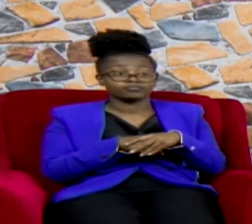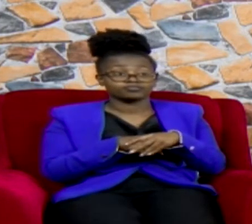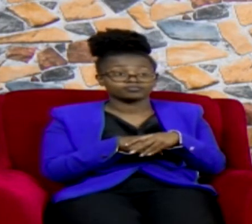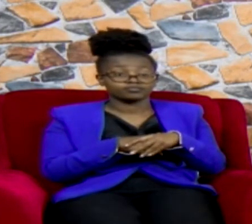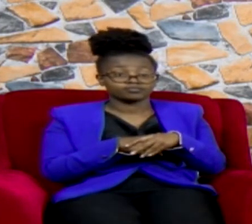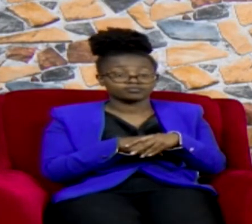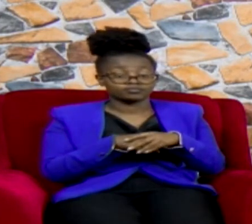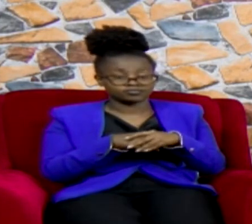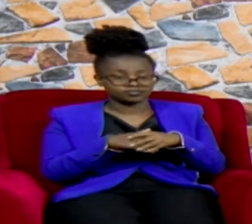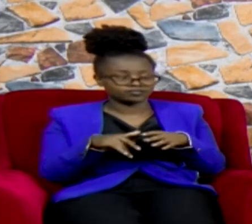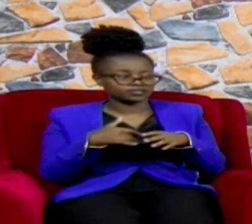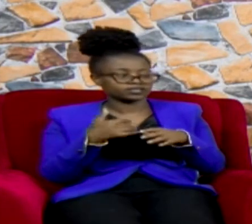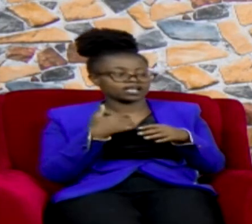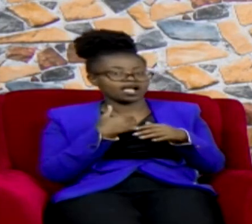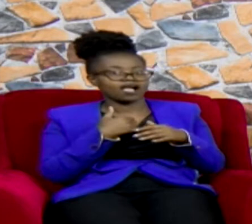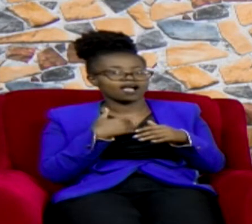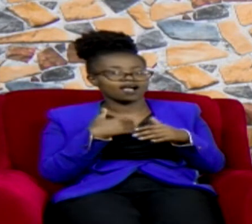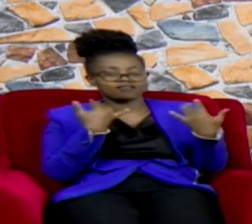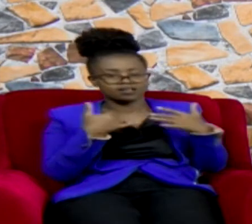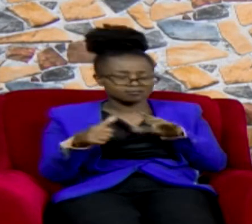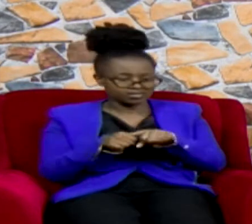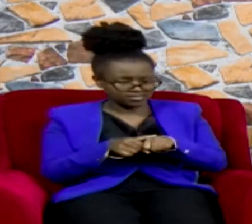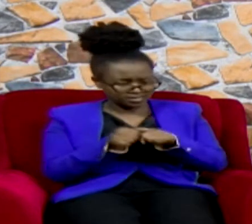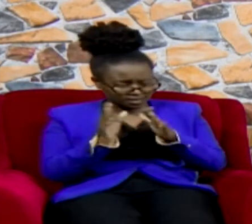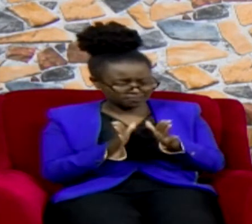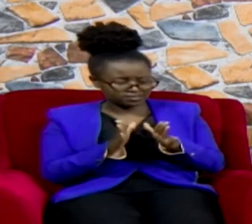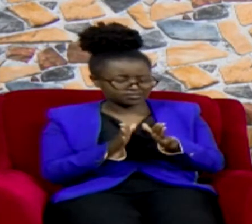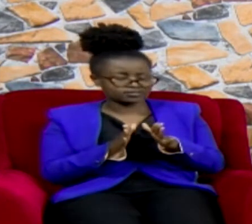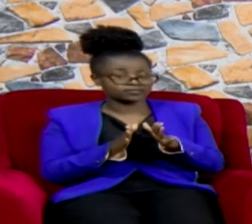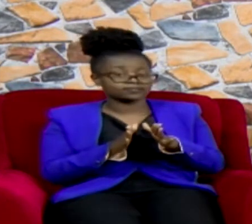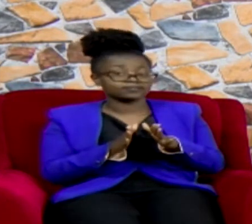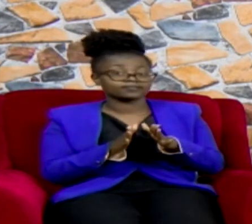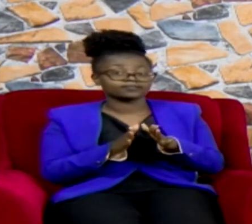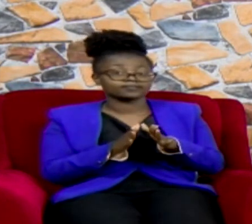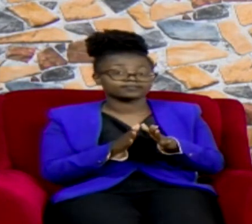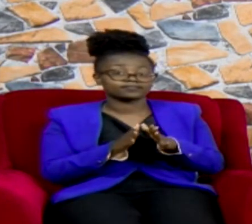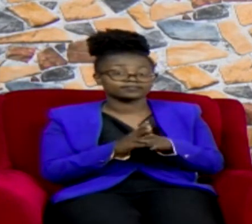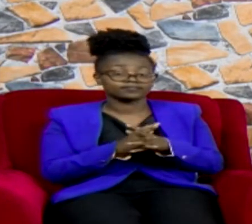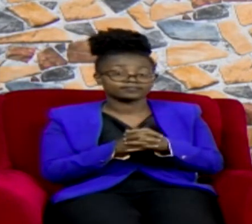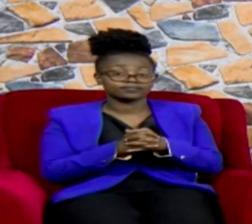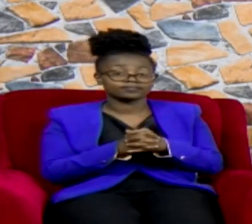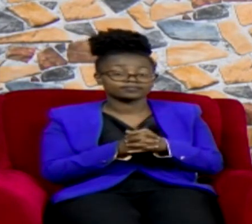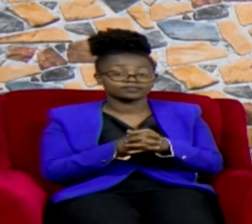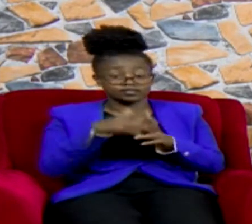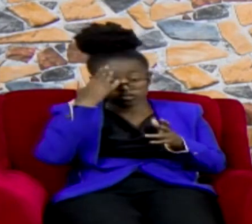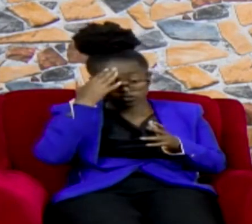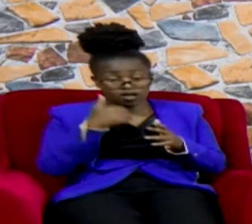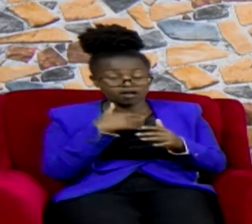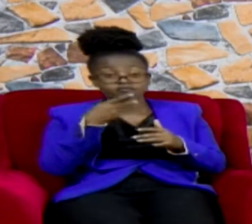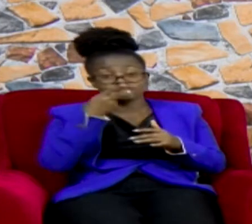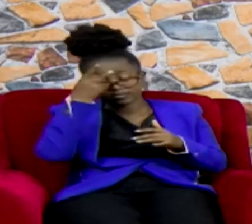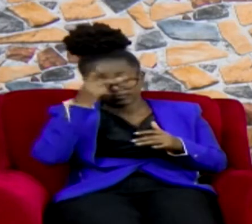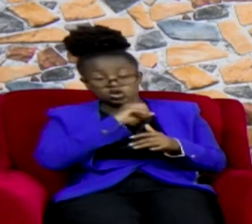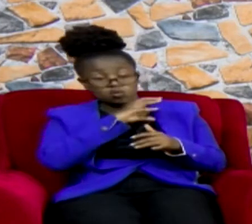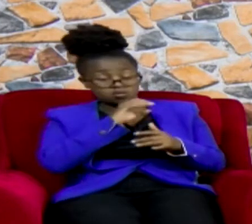I'm still trying to think like there is actually a play therapist. I'm still taken aback. I'm still taken aback by that because I know I had a parent